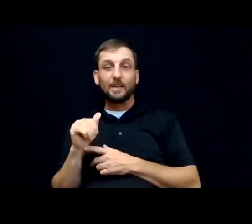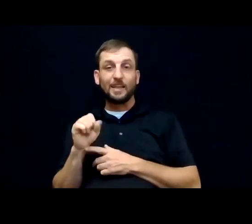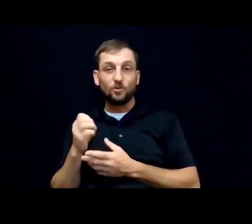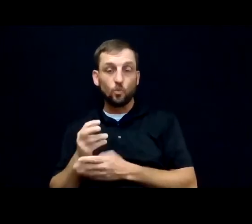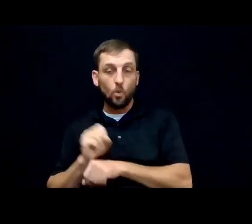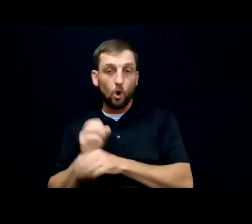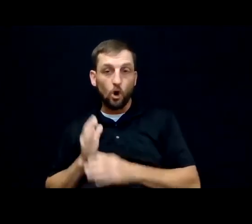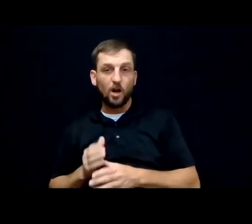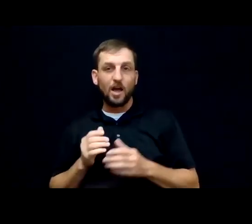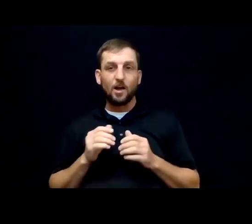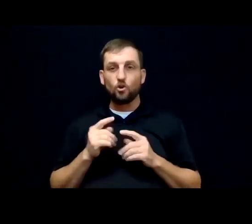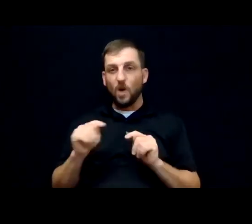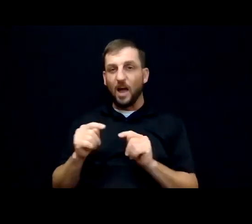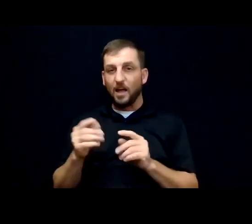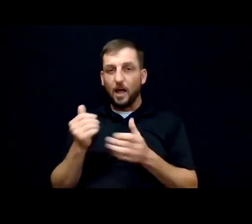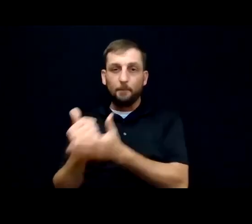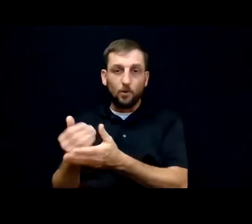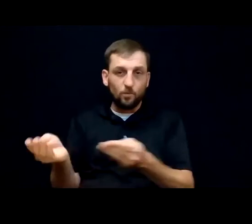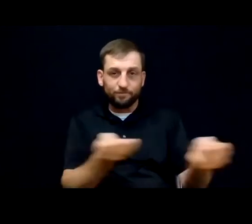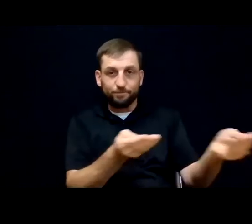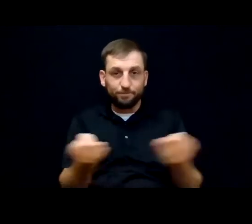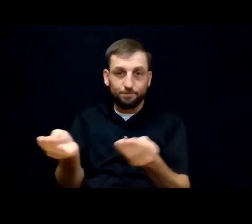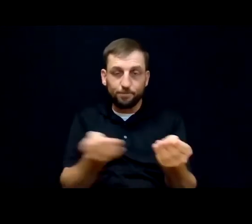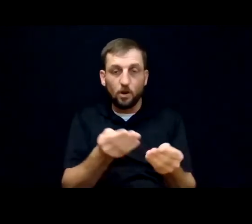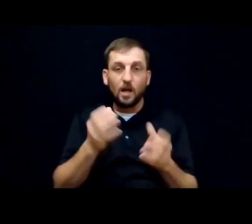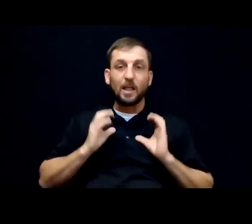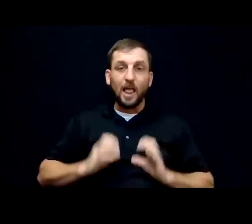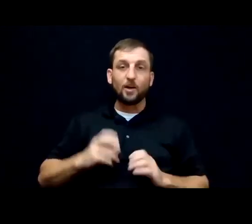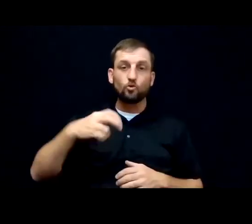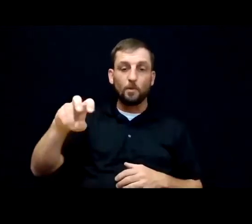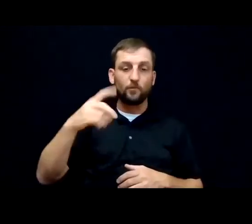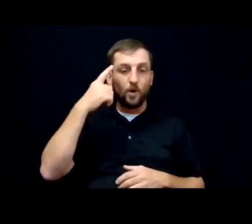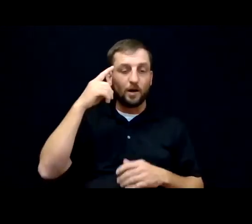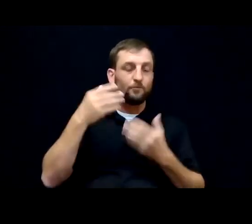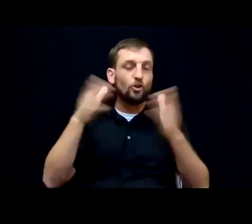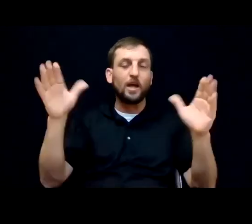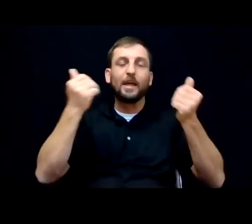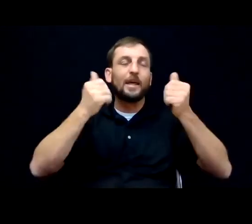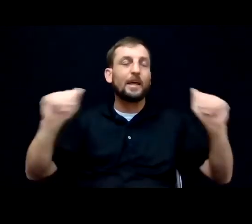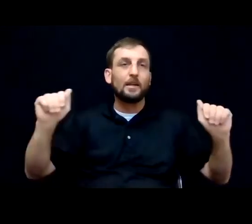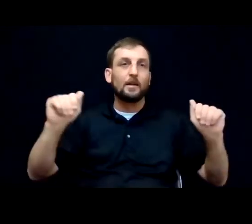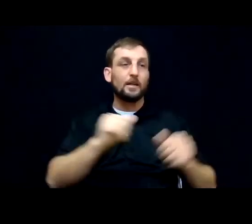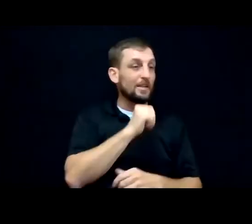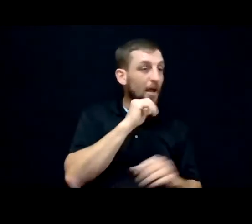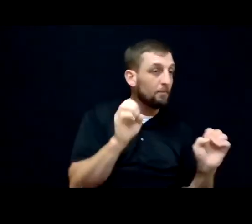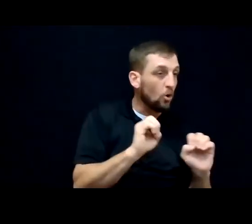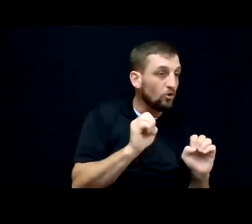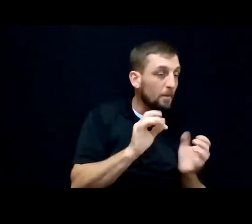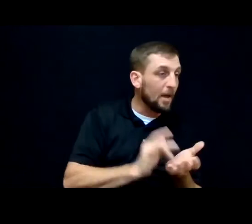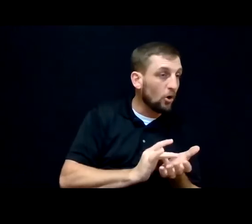trips for just general, any purpose type of transportation, from non-emergency medical to